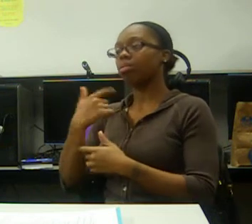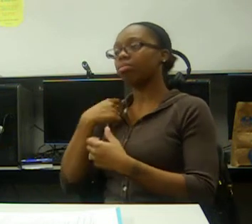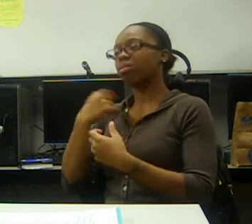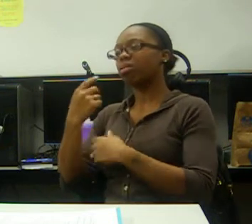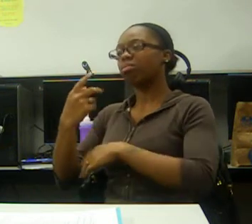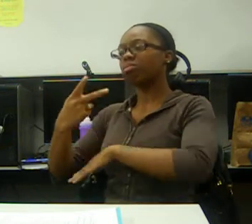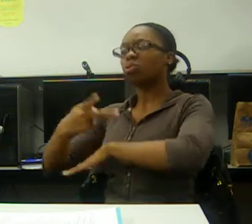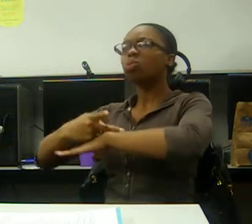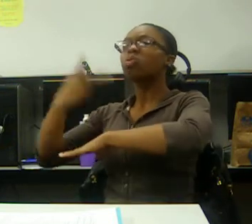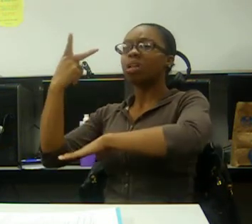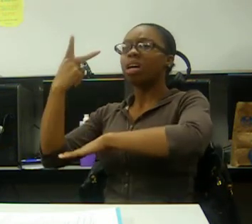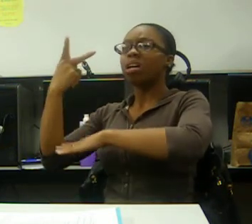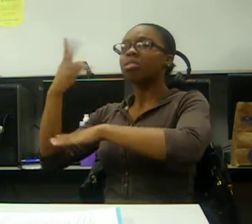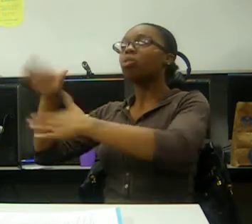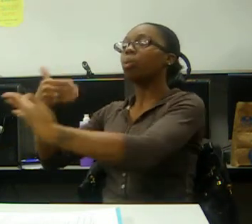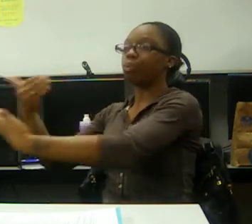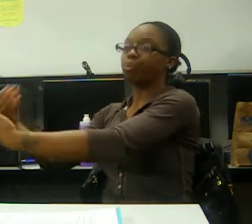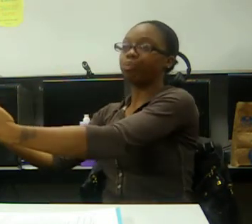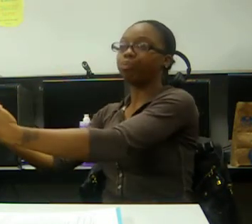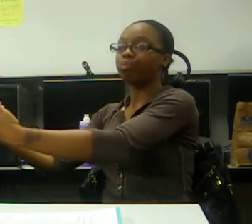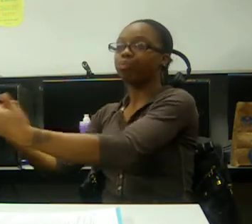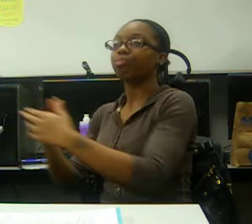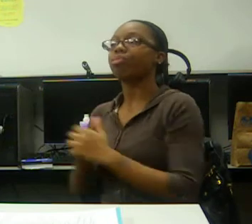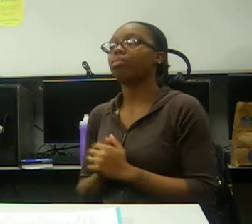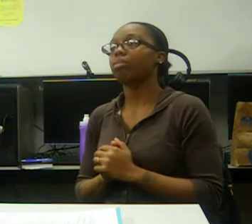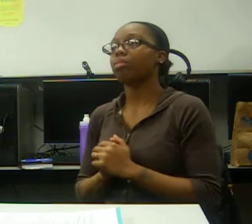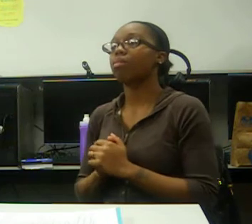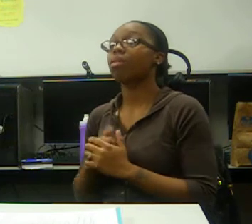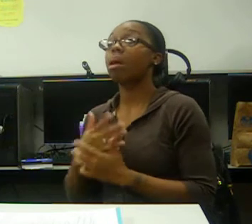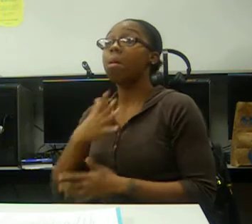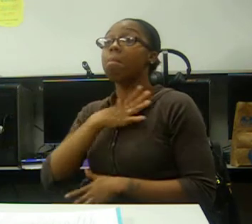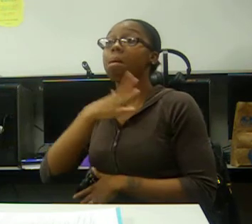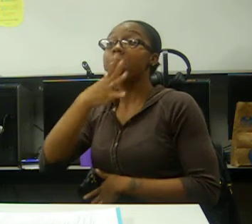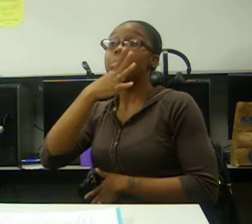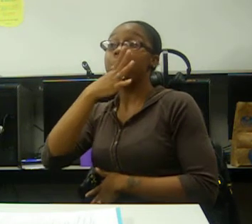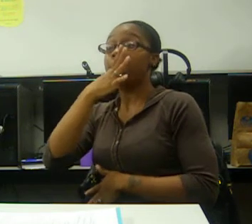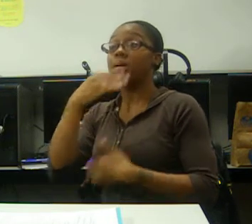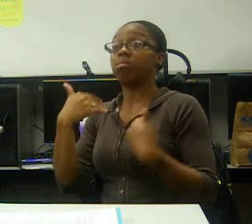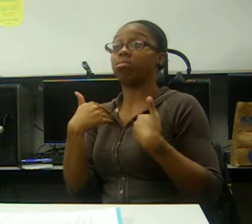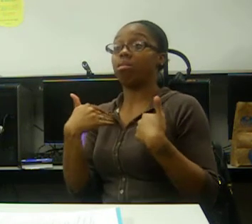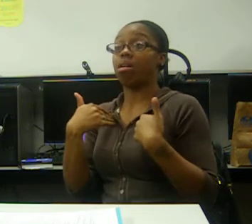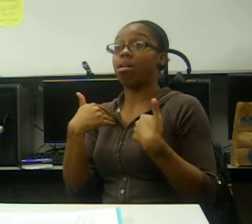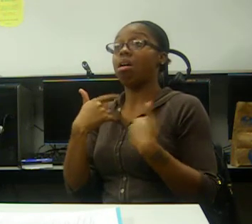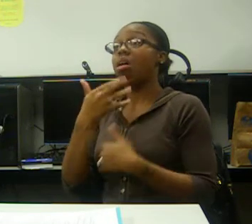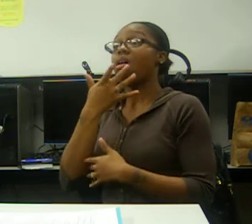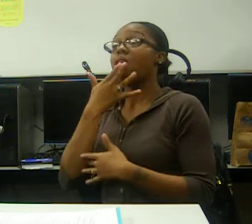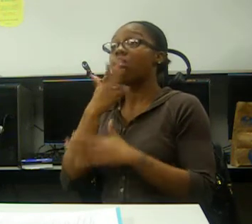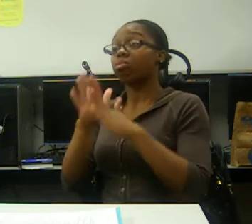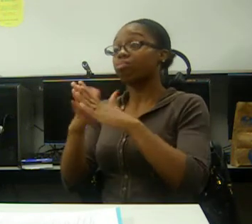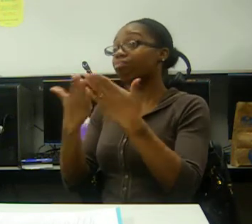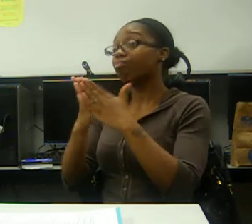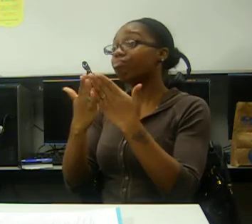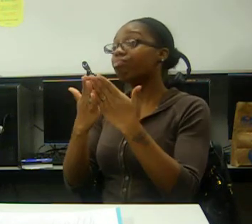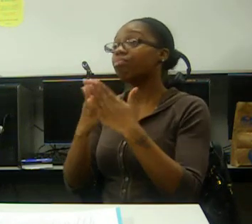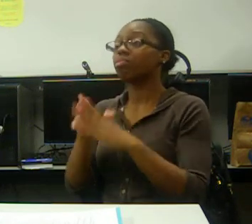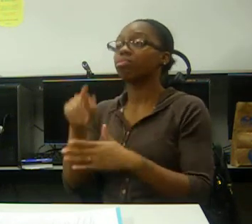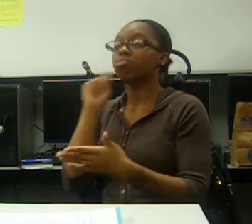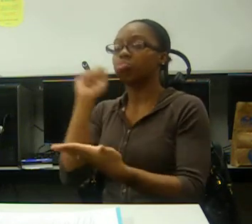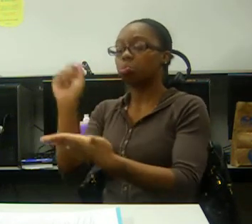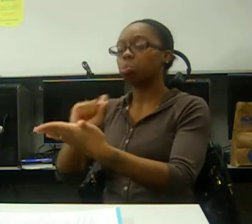My mom had gotten us like coloring books and little games to play in the car since my sister and I were so young, but sitting in a car that long